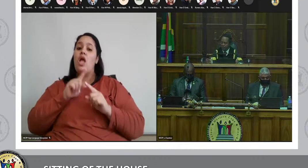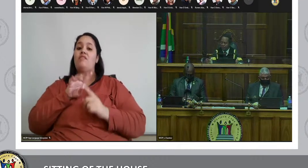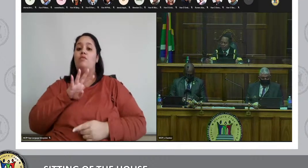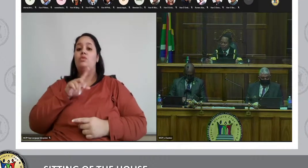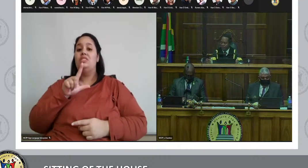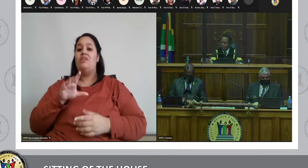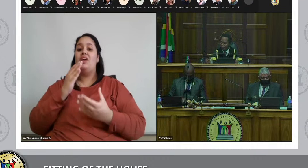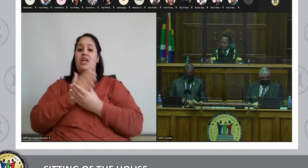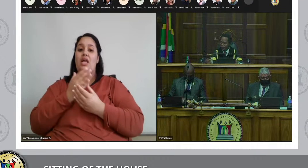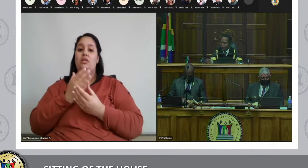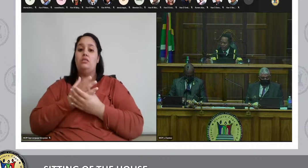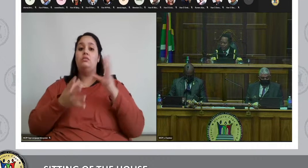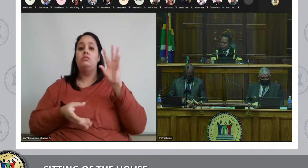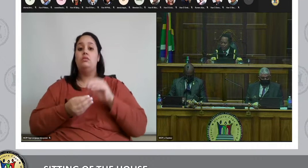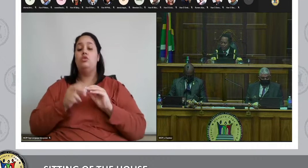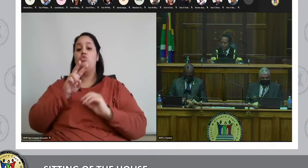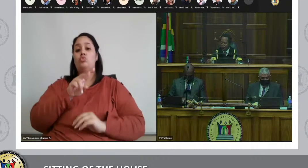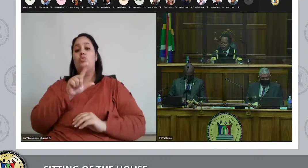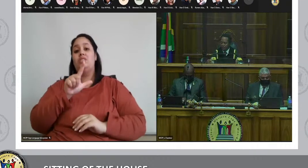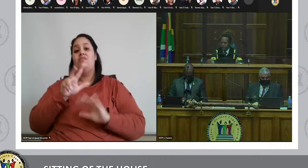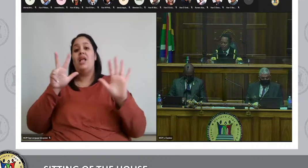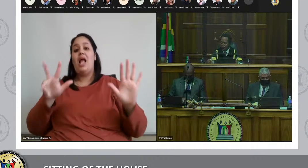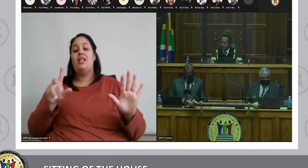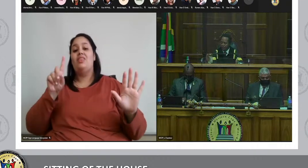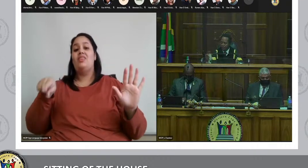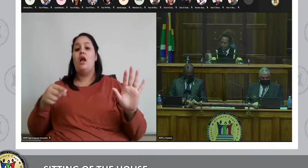295,047 cases with